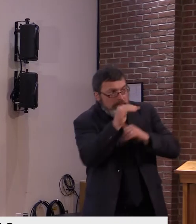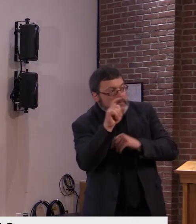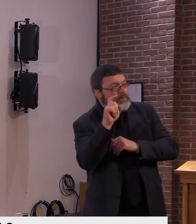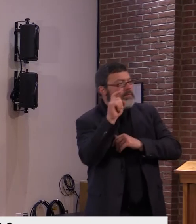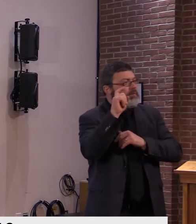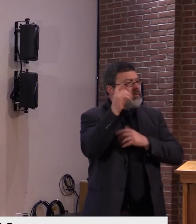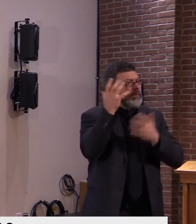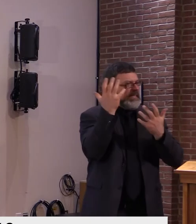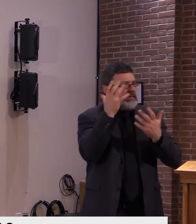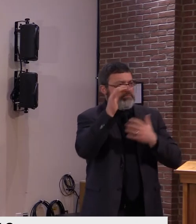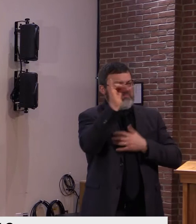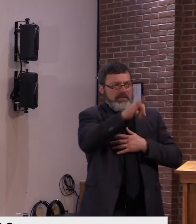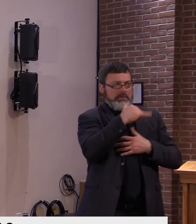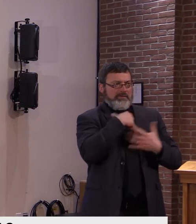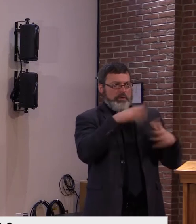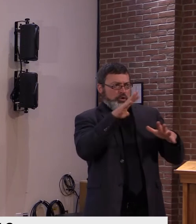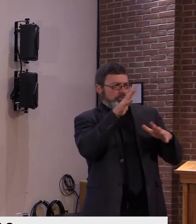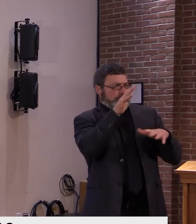shows.